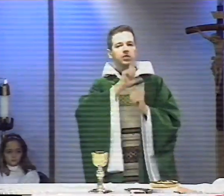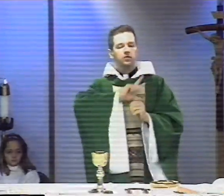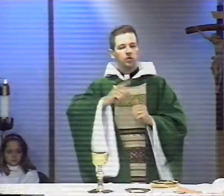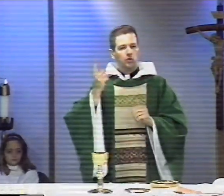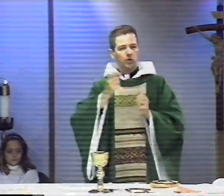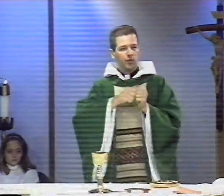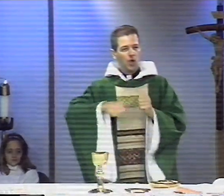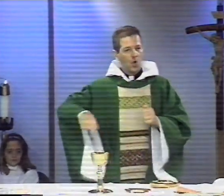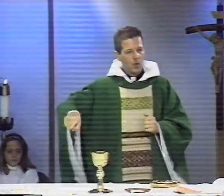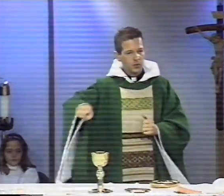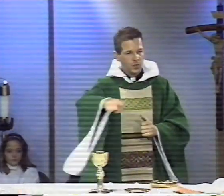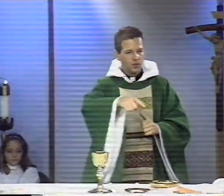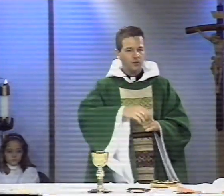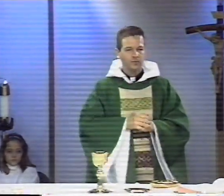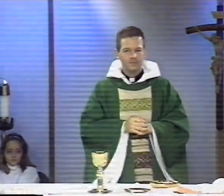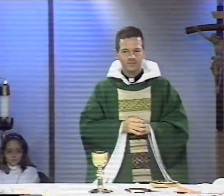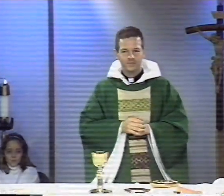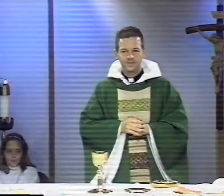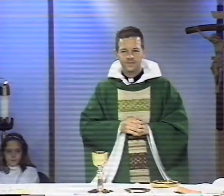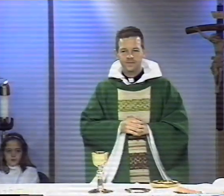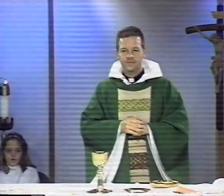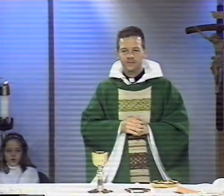of the Lord be always with you. And also with you.